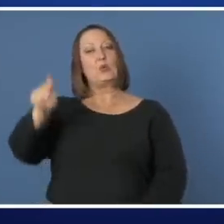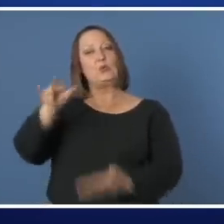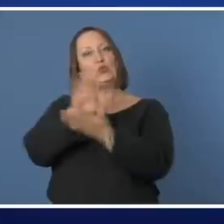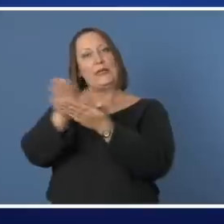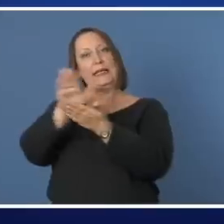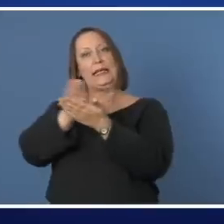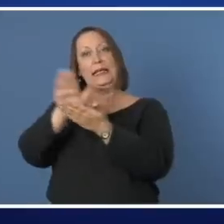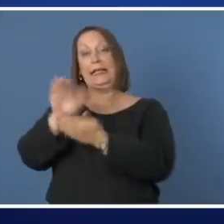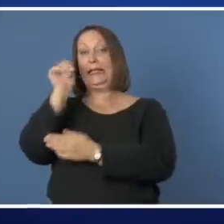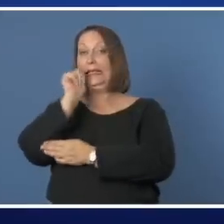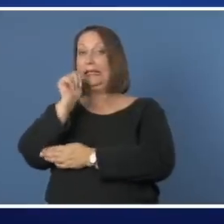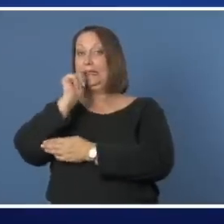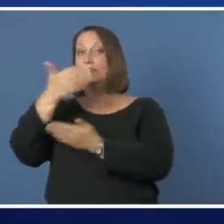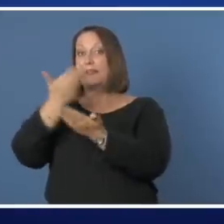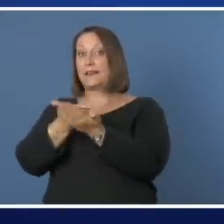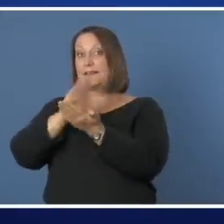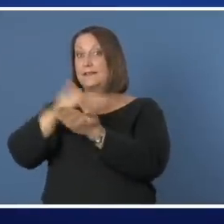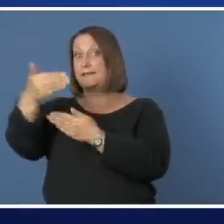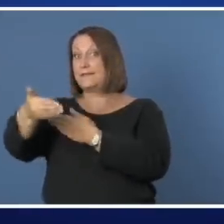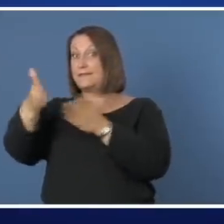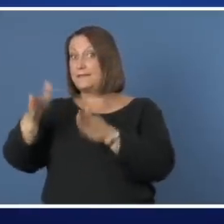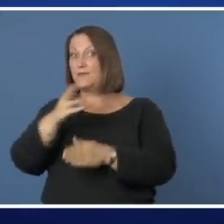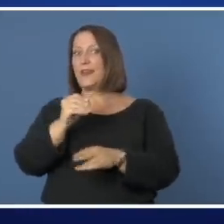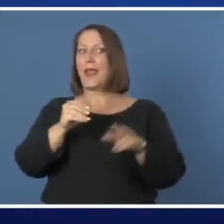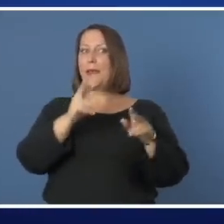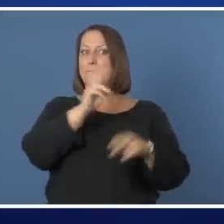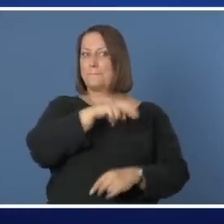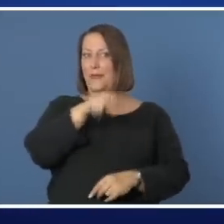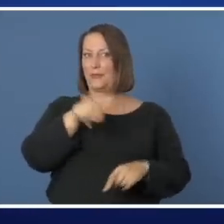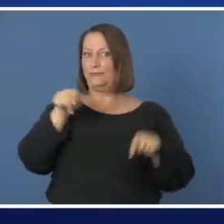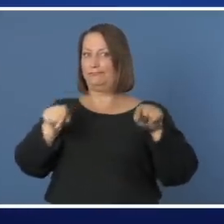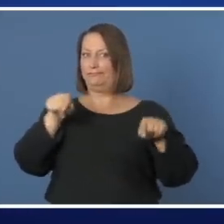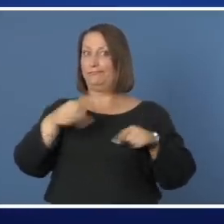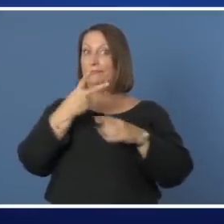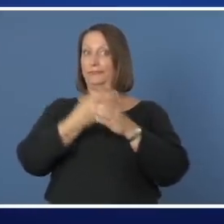disinfect disinfect bathroom and kitchen areas daily